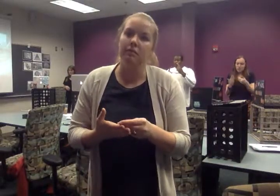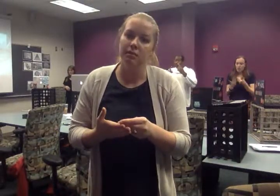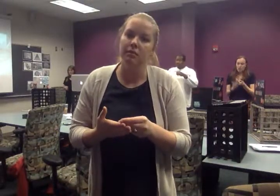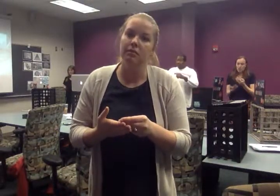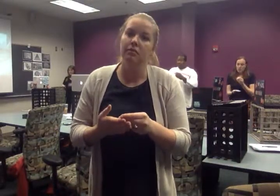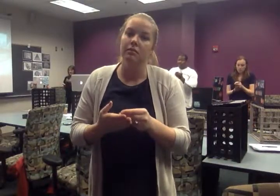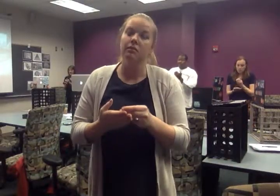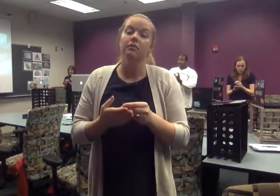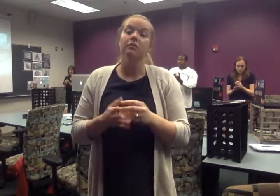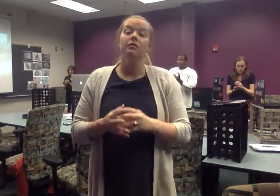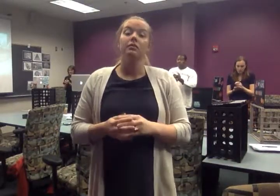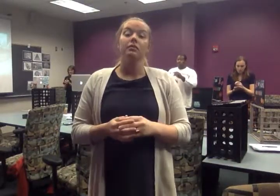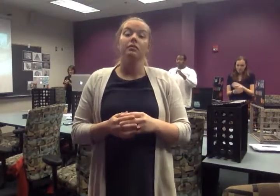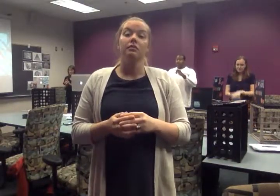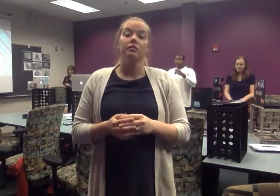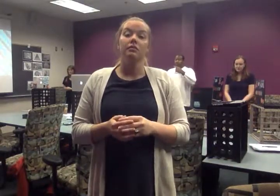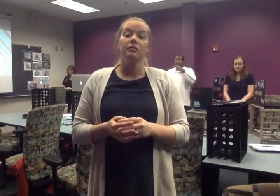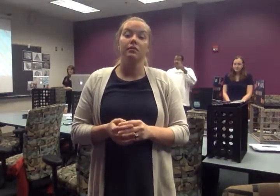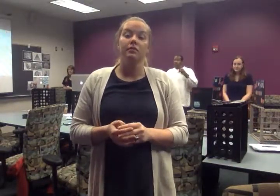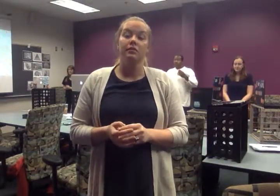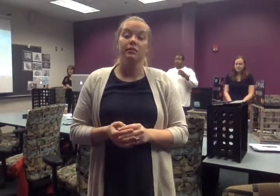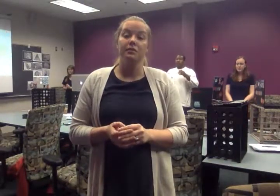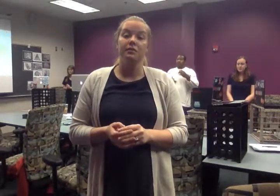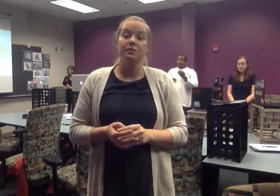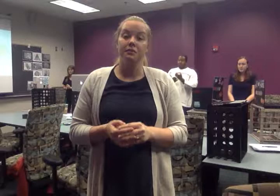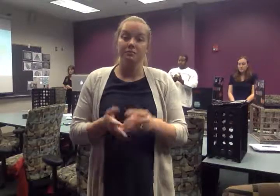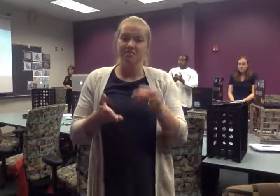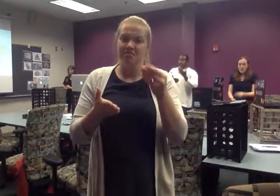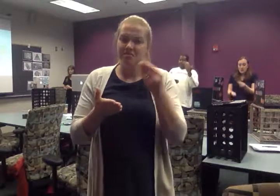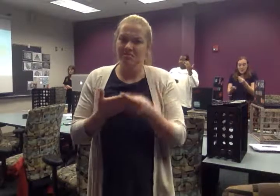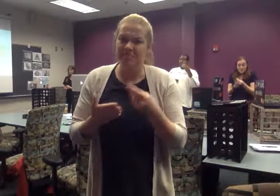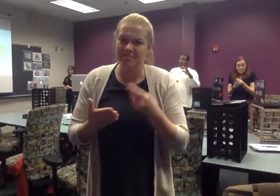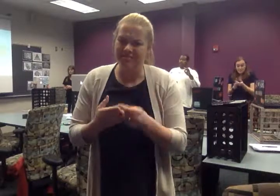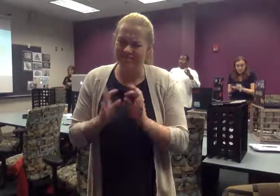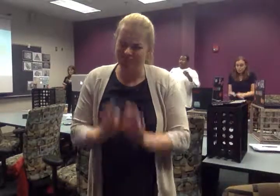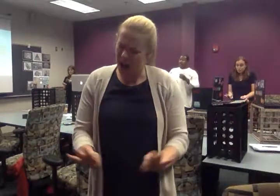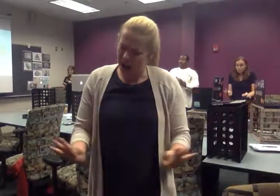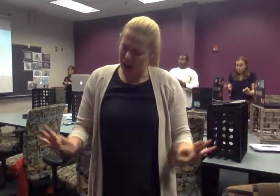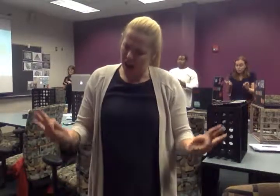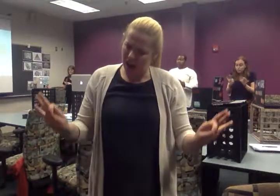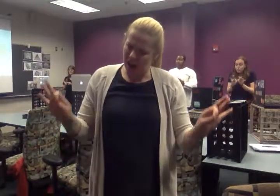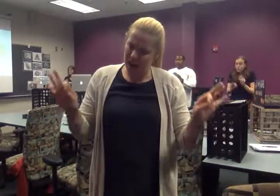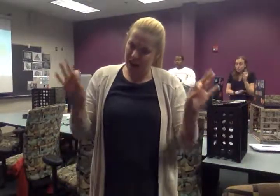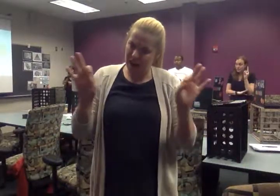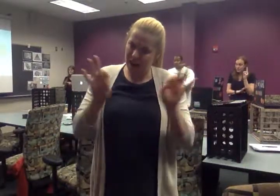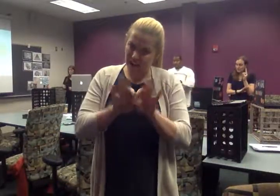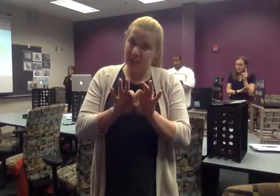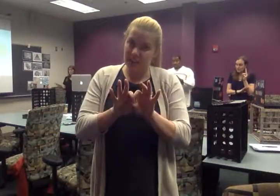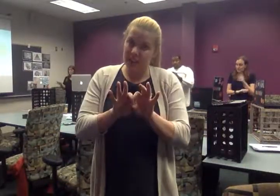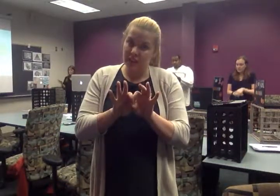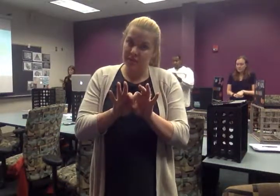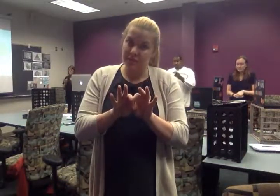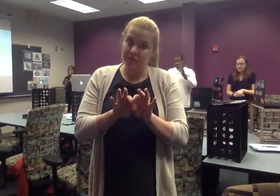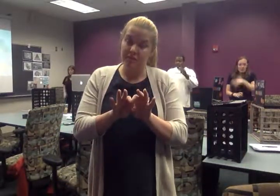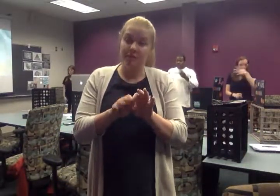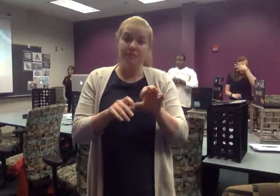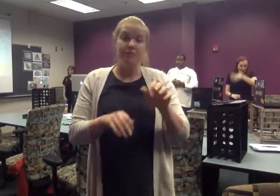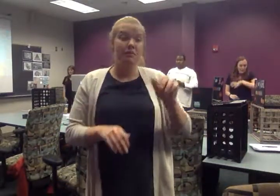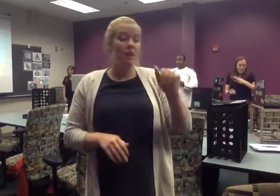Soviet Union's economy back in the 80s. Anyway, money is very important to history. Like our old friend Adam Smith thought that, quote, property, money,